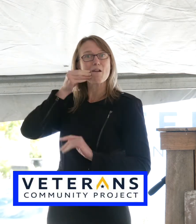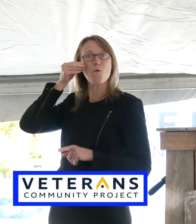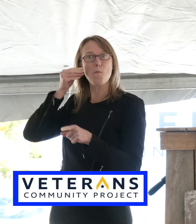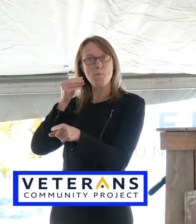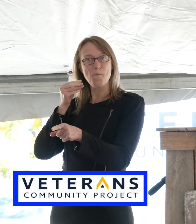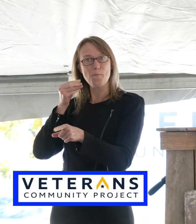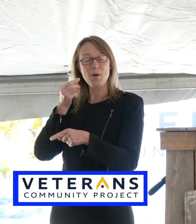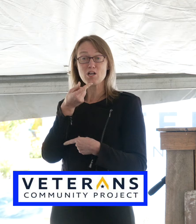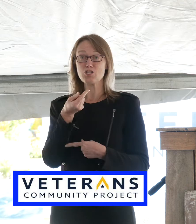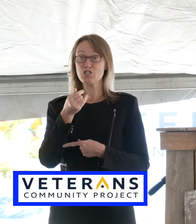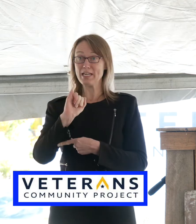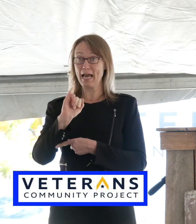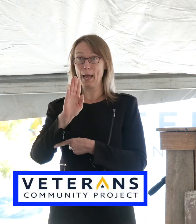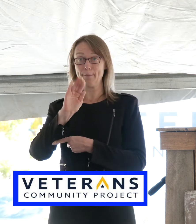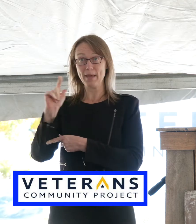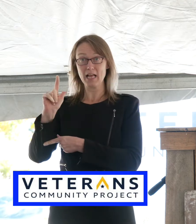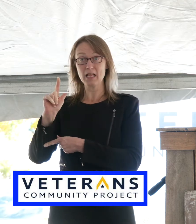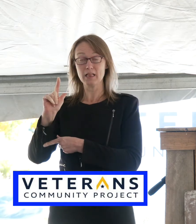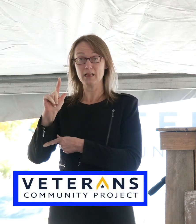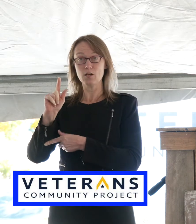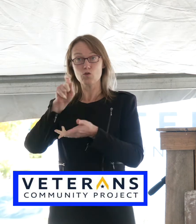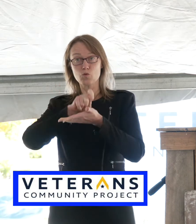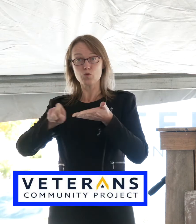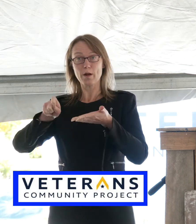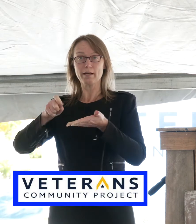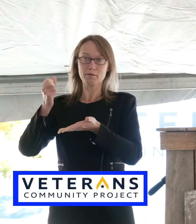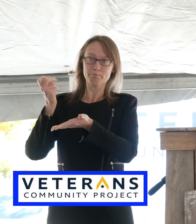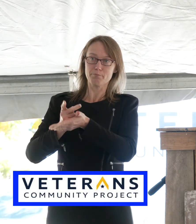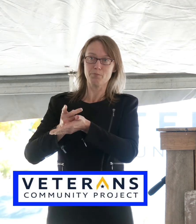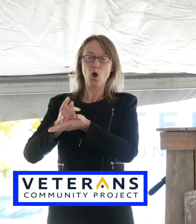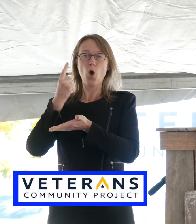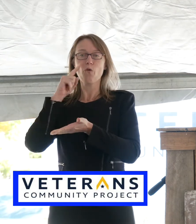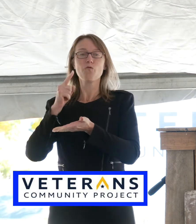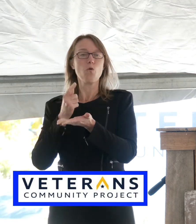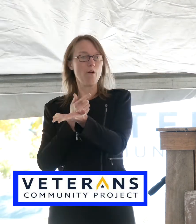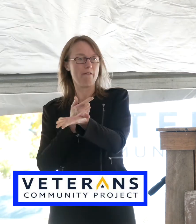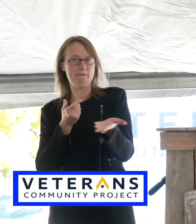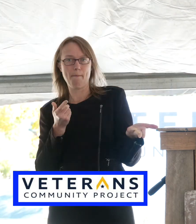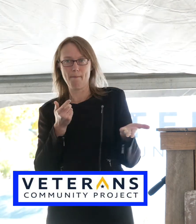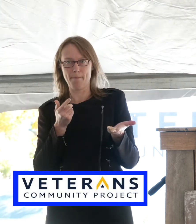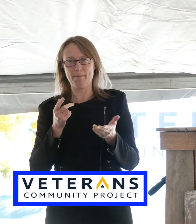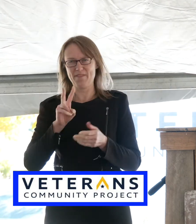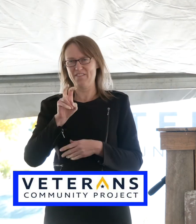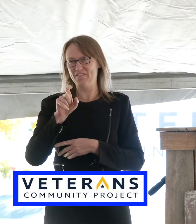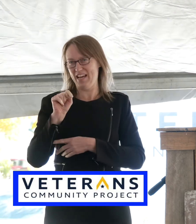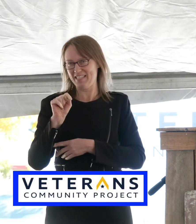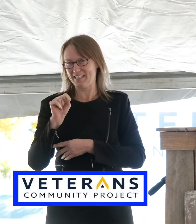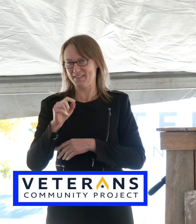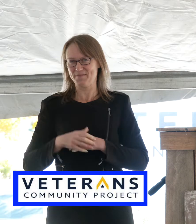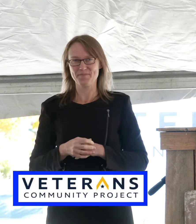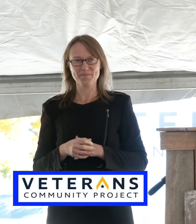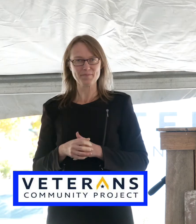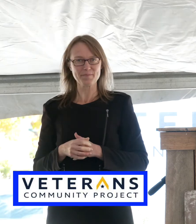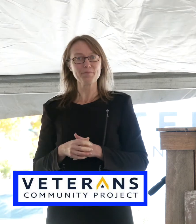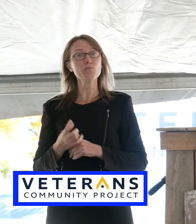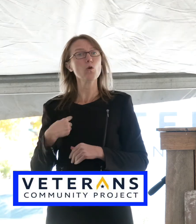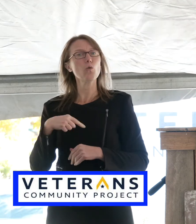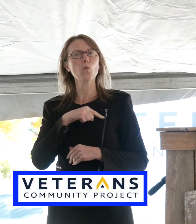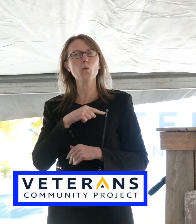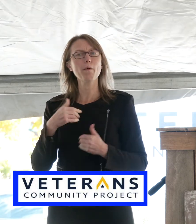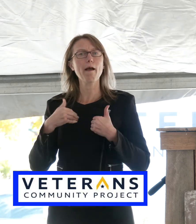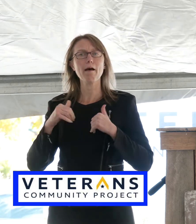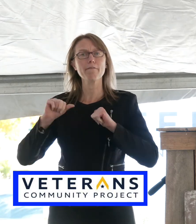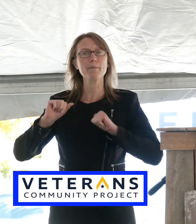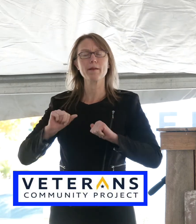is meant for them. They deserve to have homes. They deserve to have that security. And we have the ability to